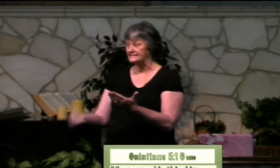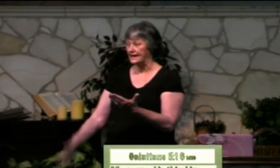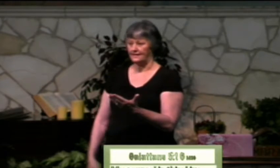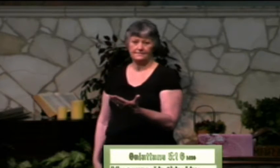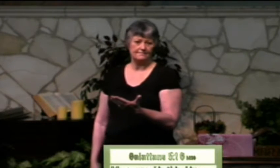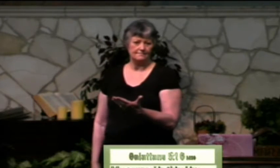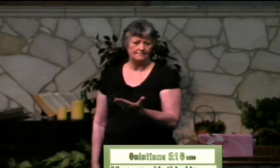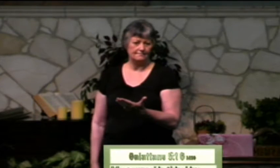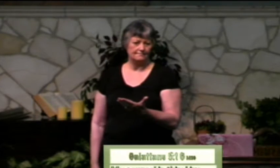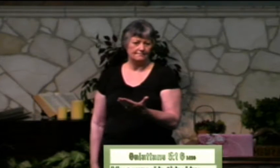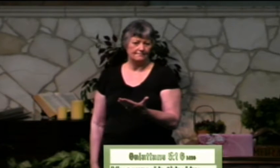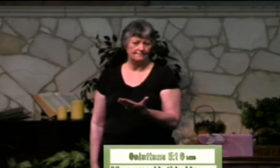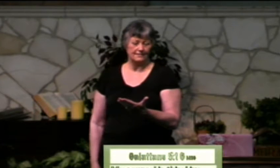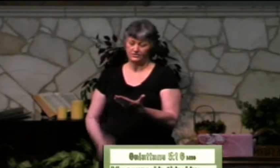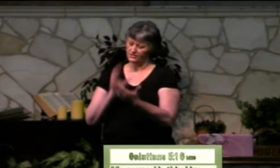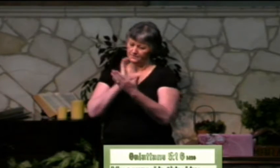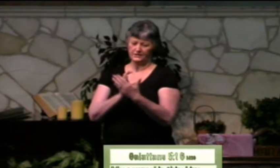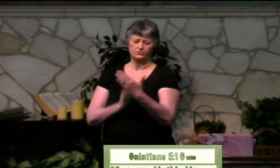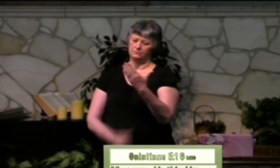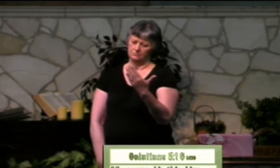dead. It's just a picture.